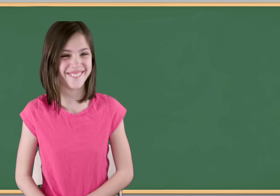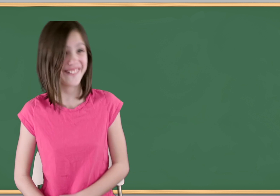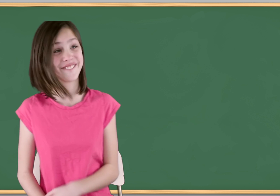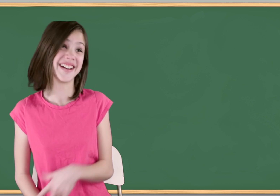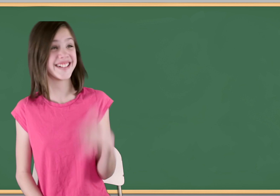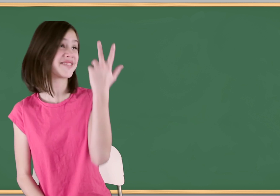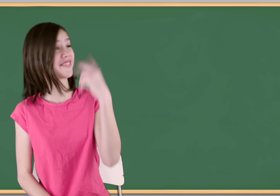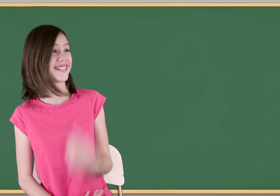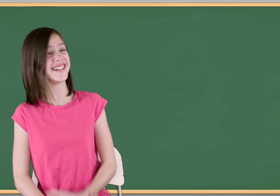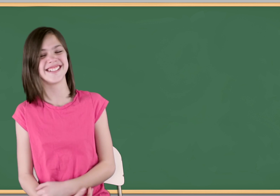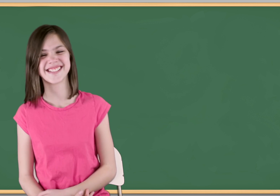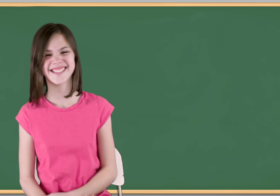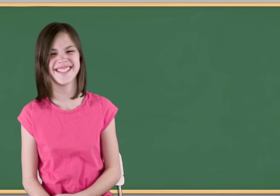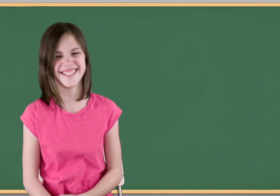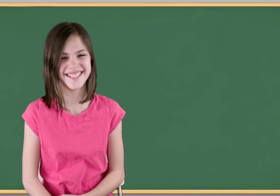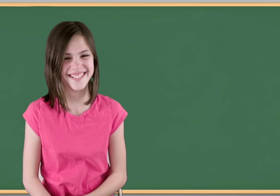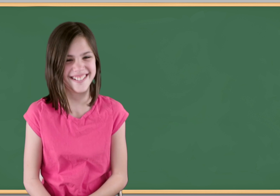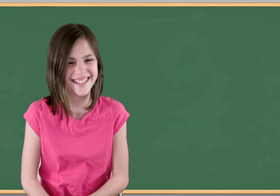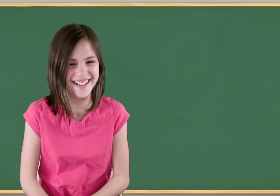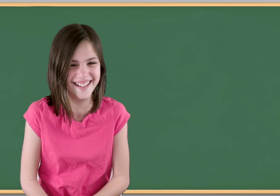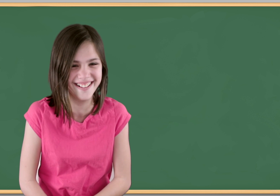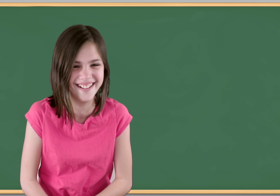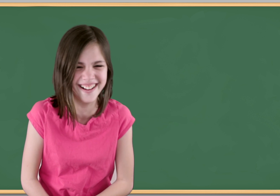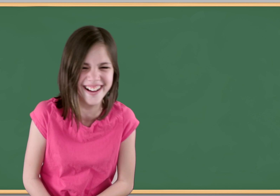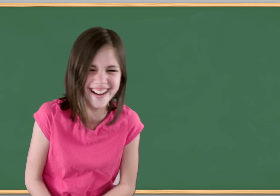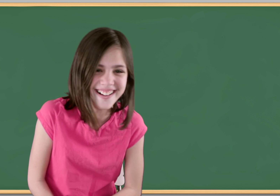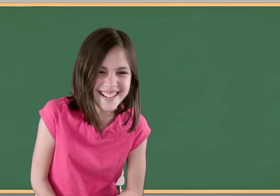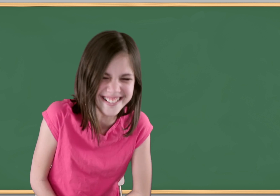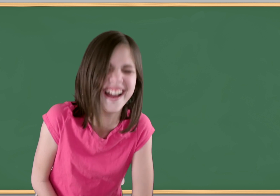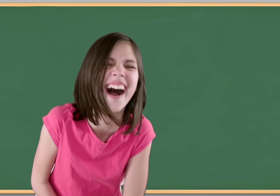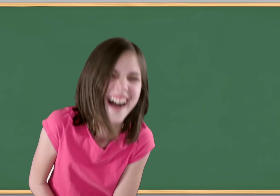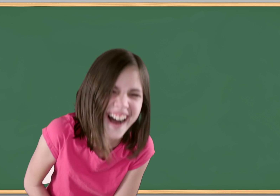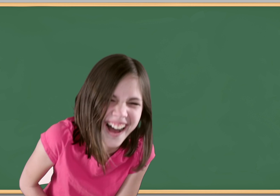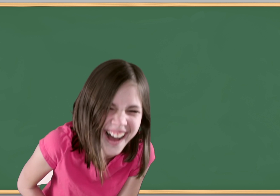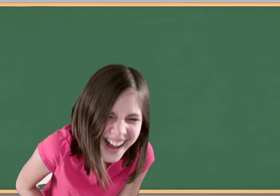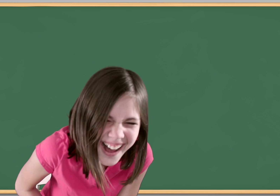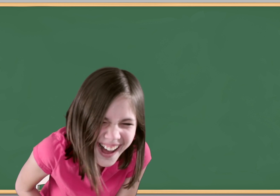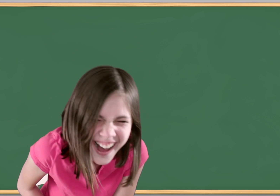My friend is Freeze. Did you mix Spanish and French there too? Yeah.